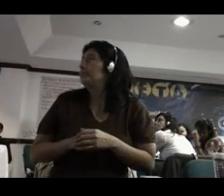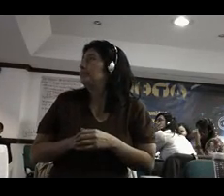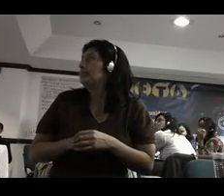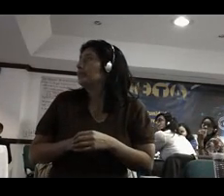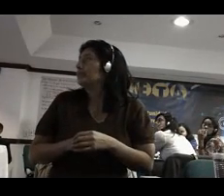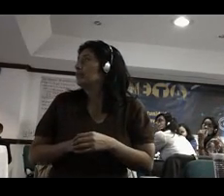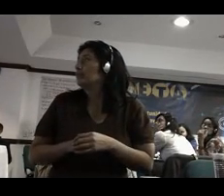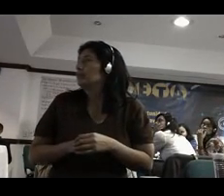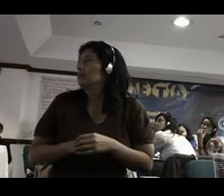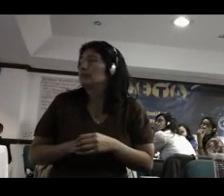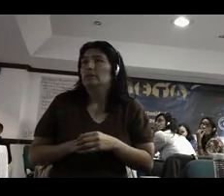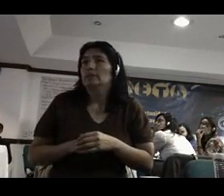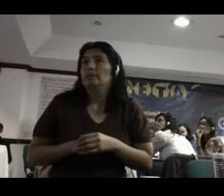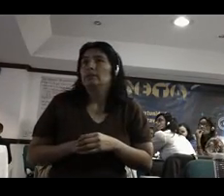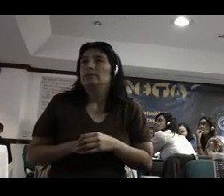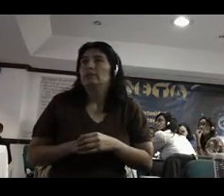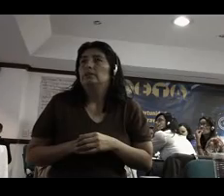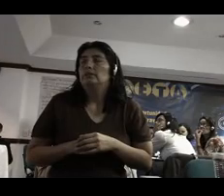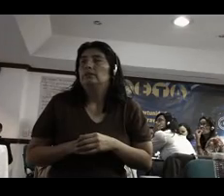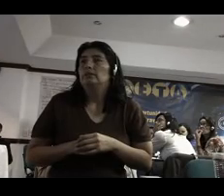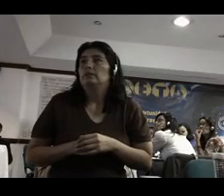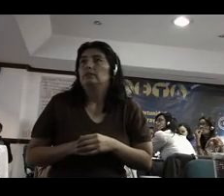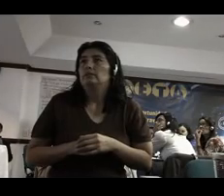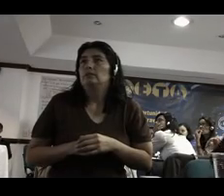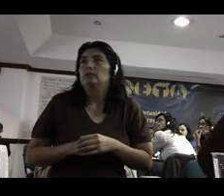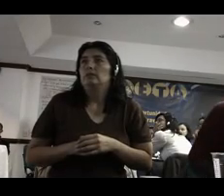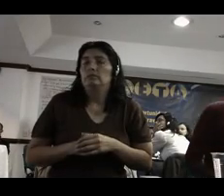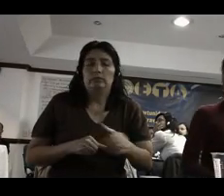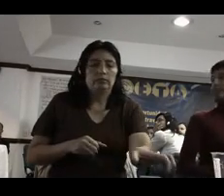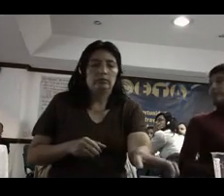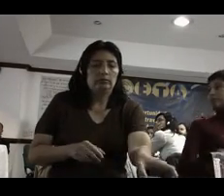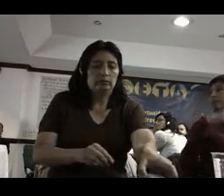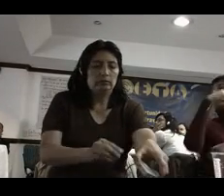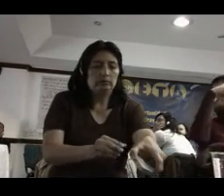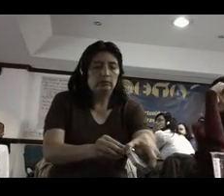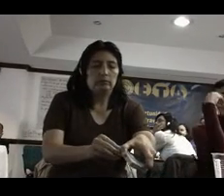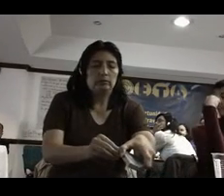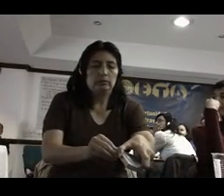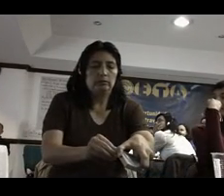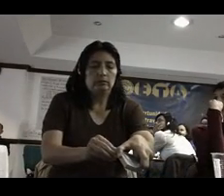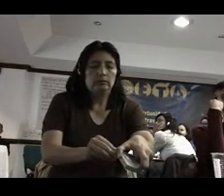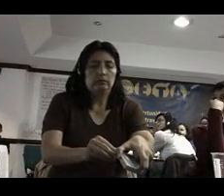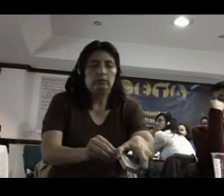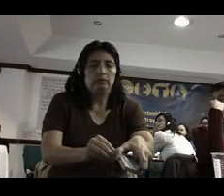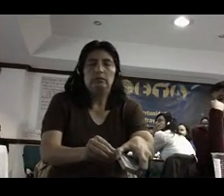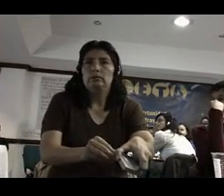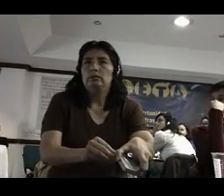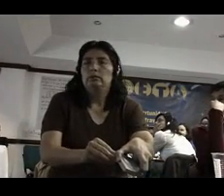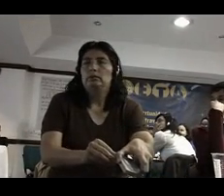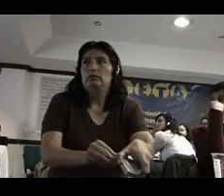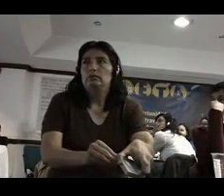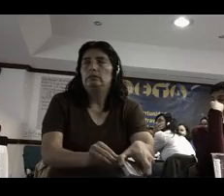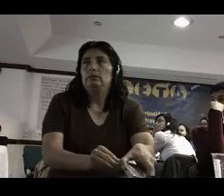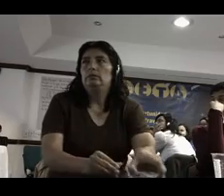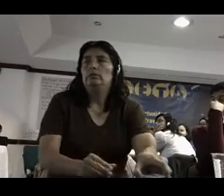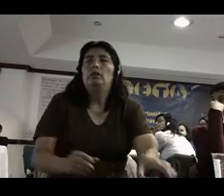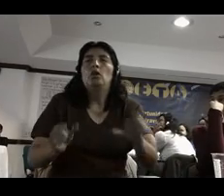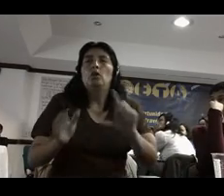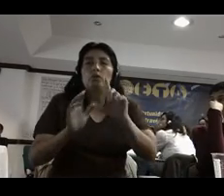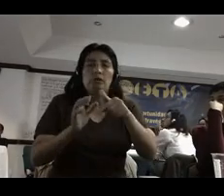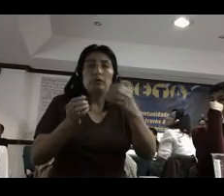The next phase, we collect the data, and then we actually leave the scene. We take all the data you give us, and we go